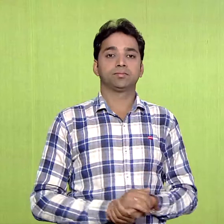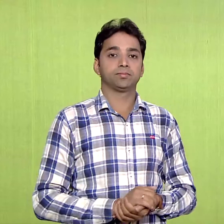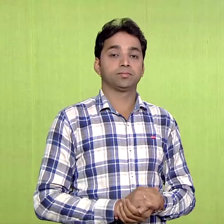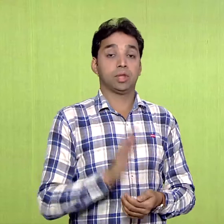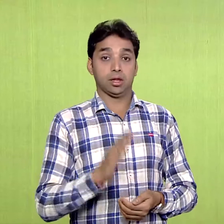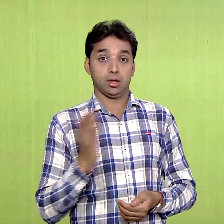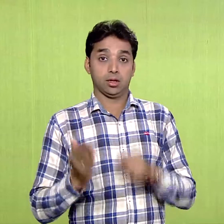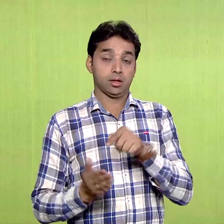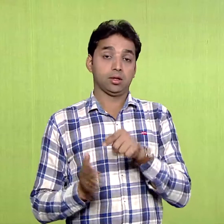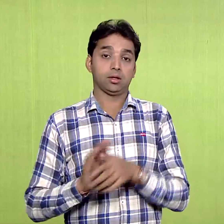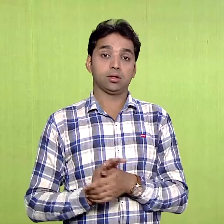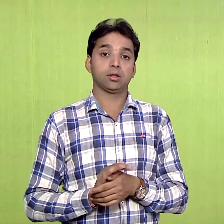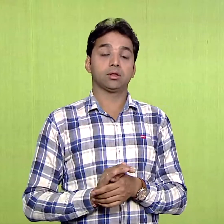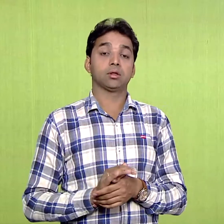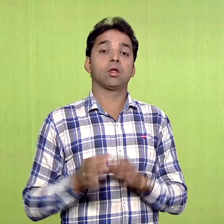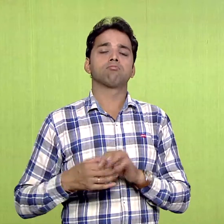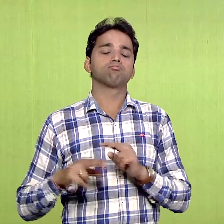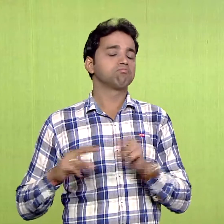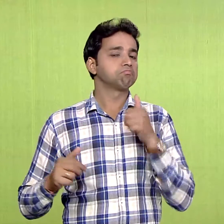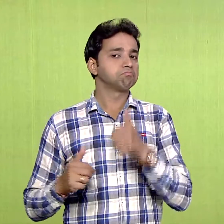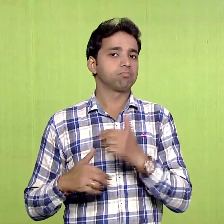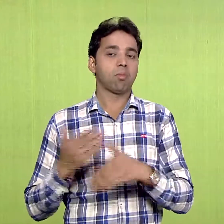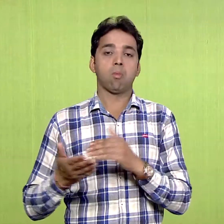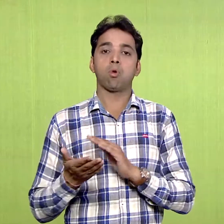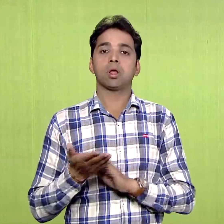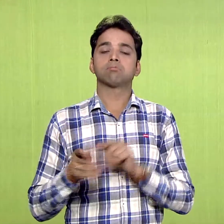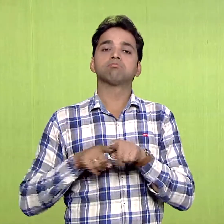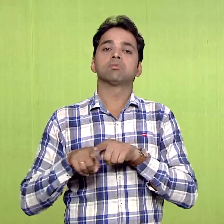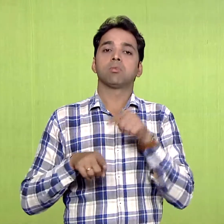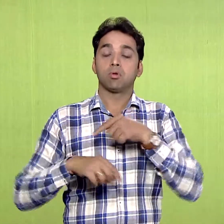is the fine examples of this period.